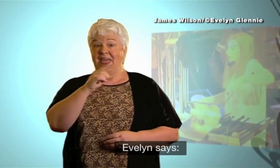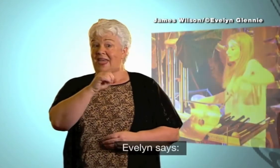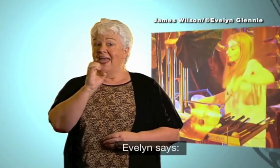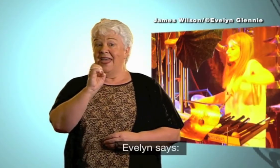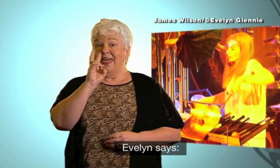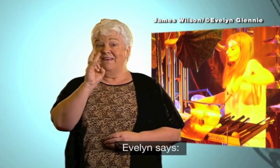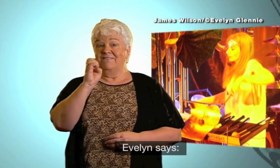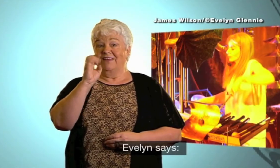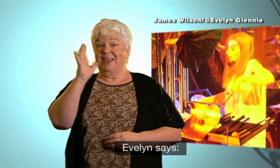Evelyn says,